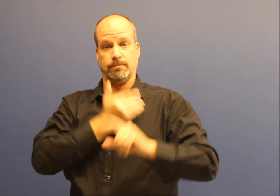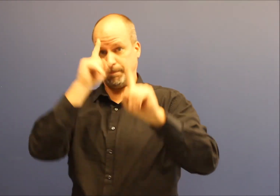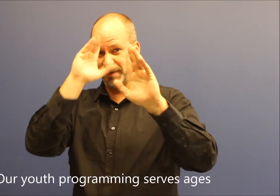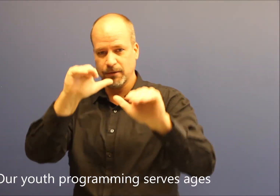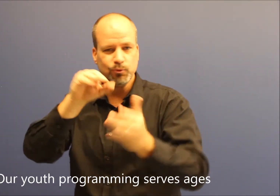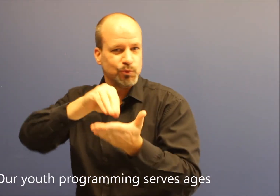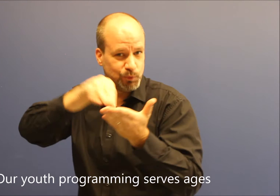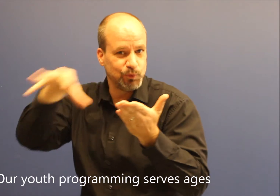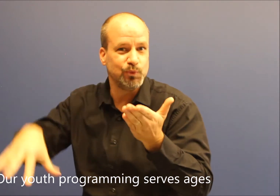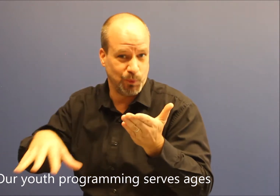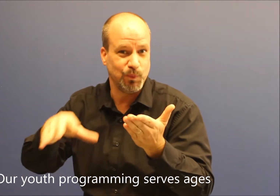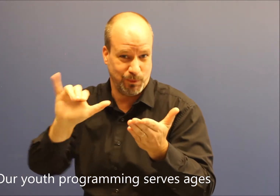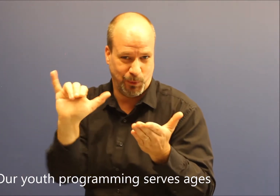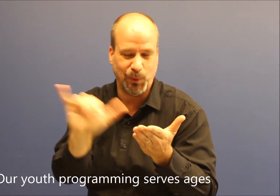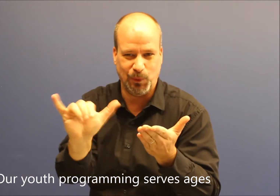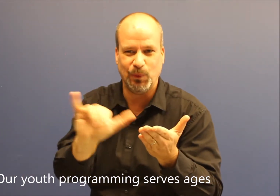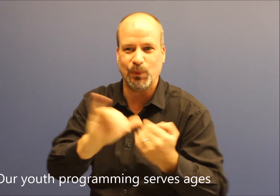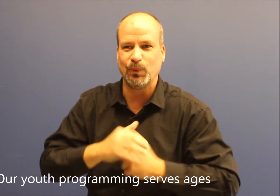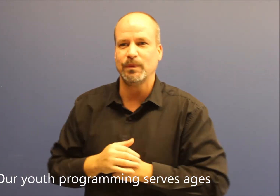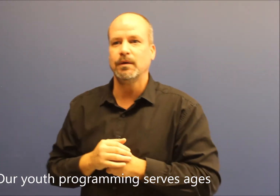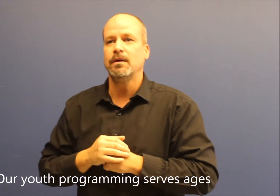Our youth programming